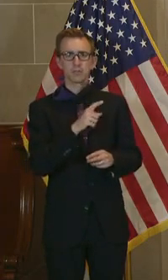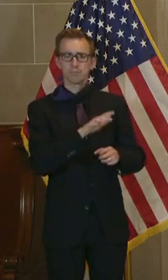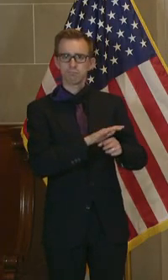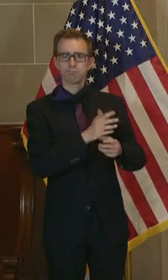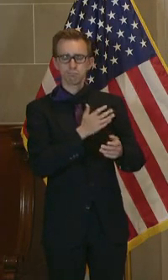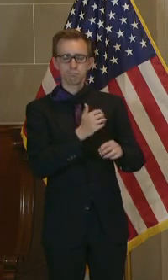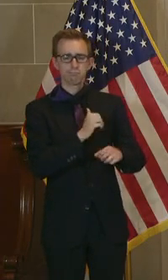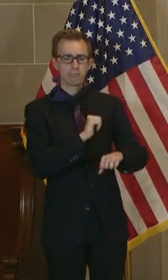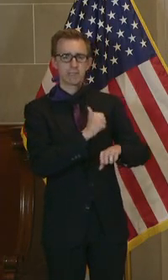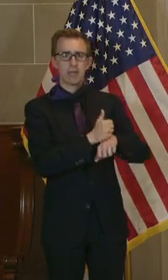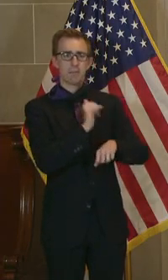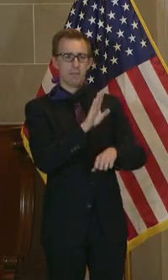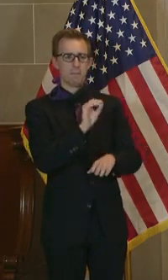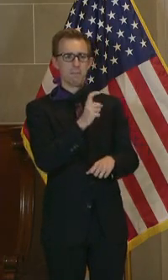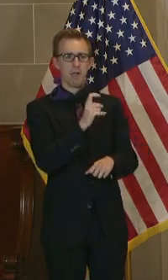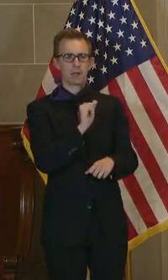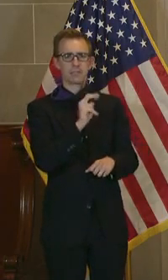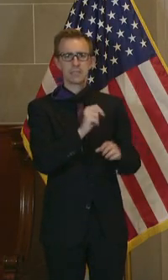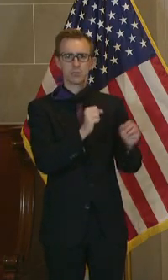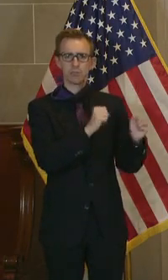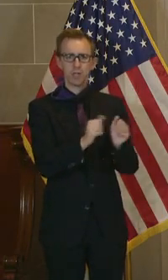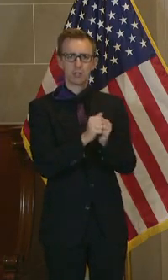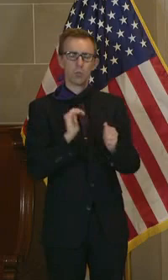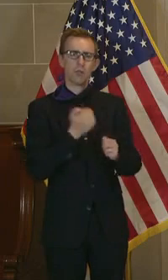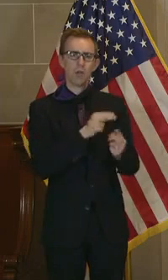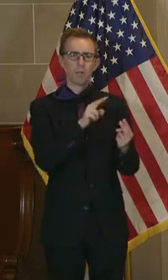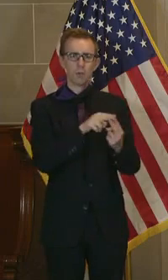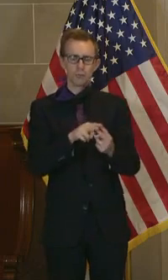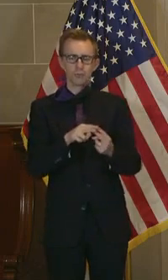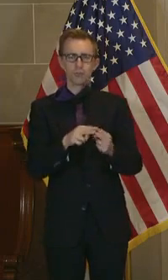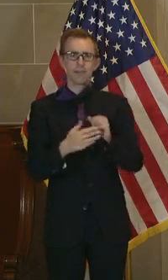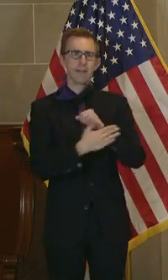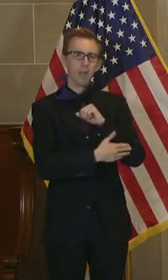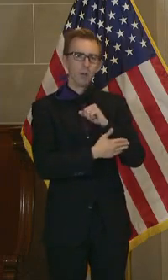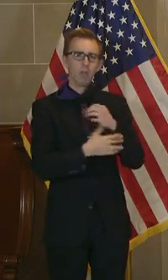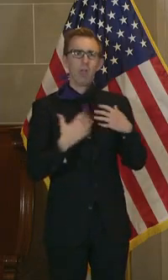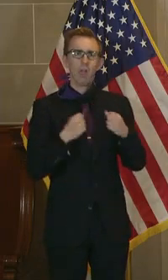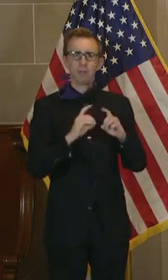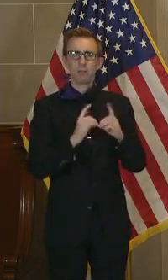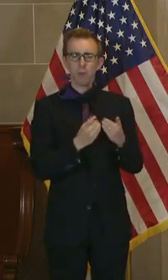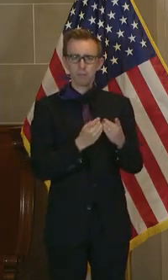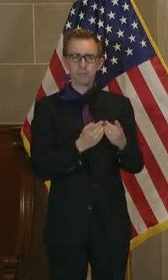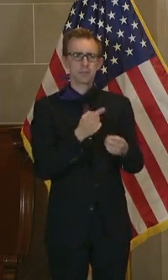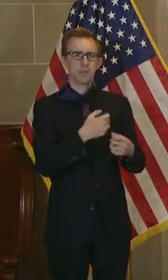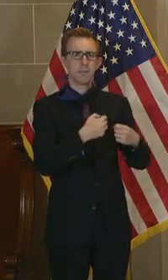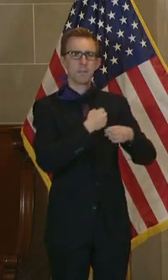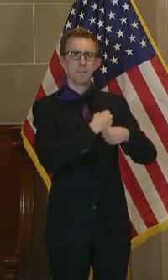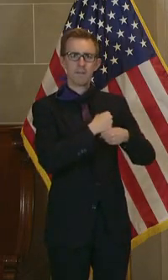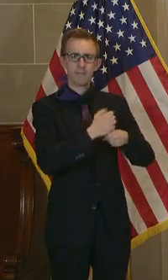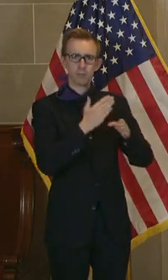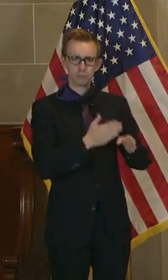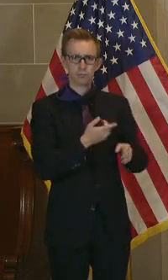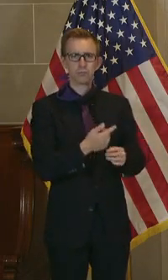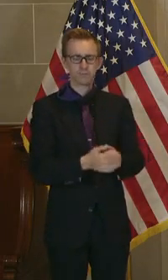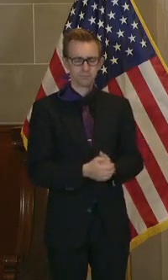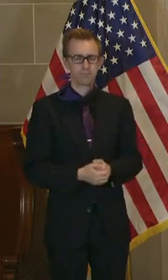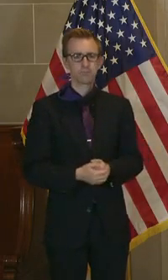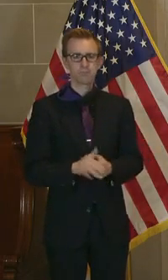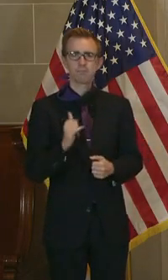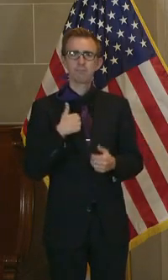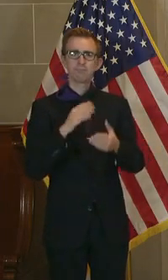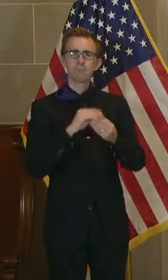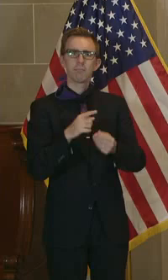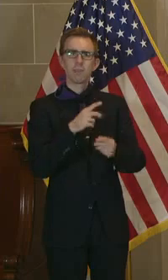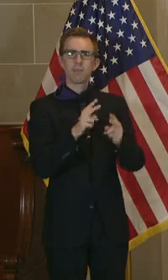our boxed-in strategy with our partners, our county health departments, and manufacturing, who I said have been